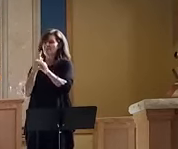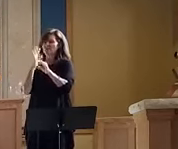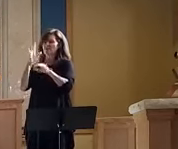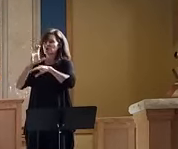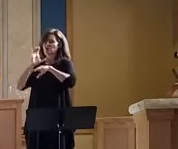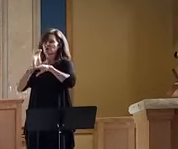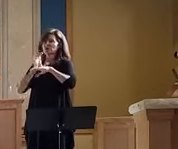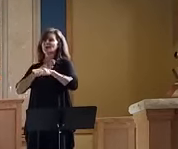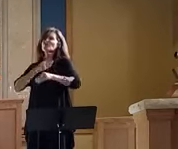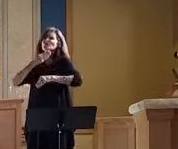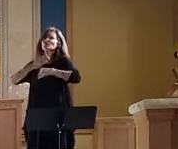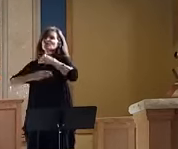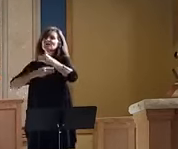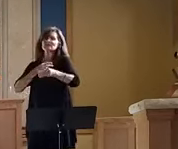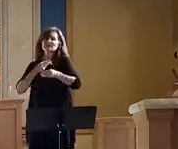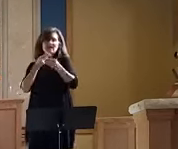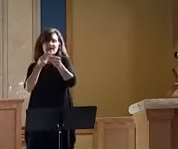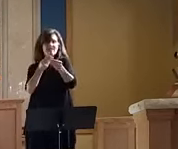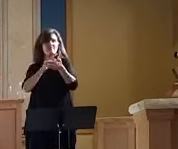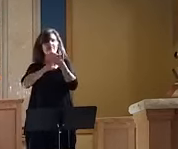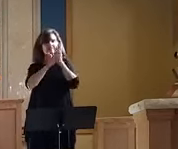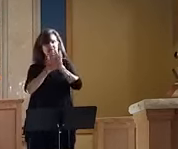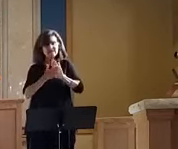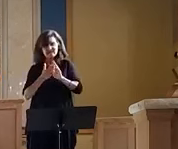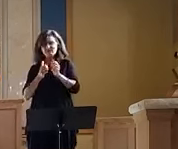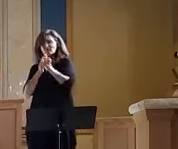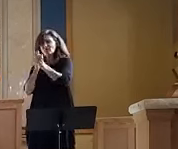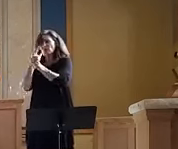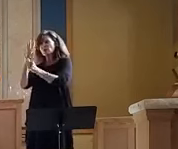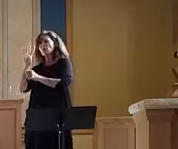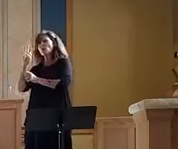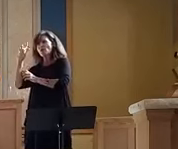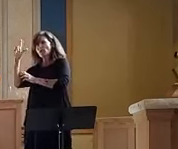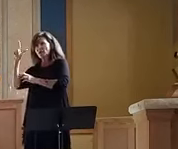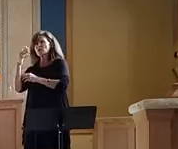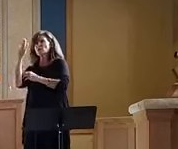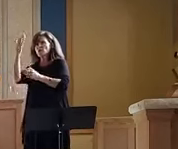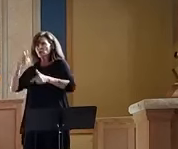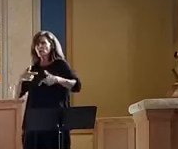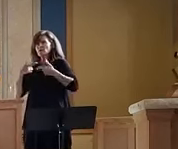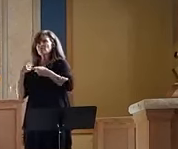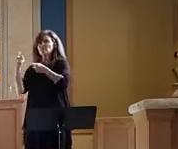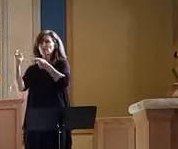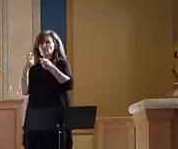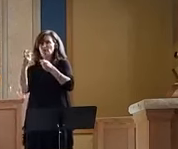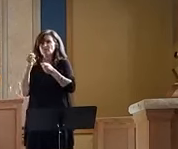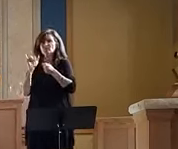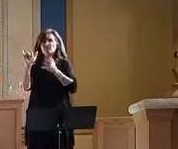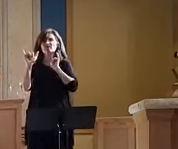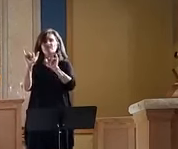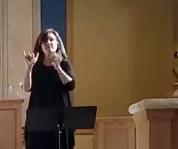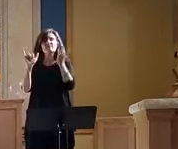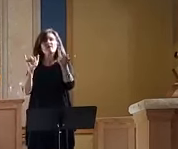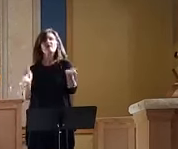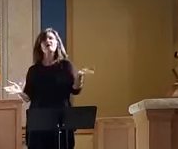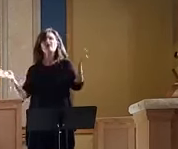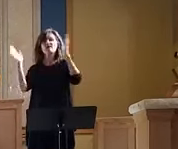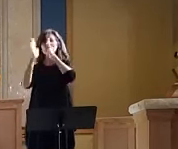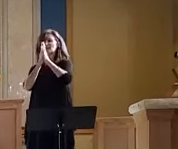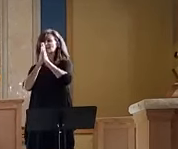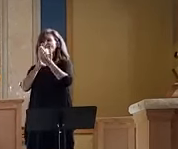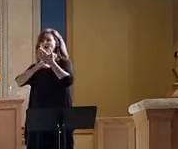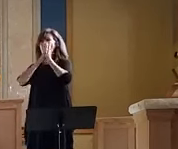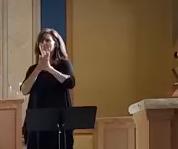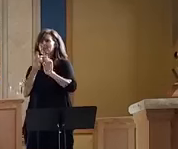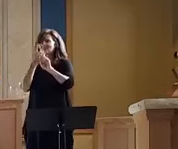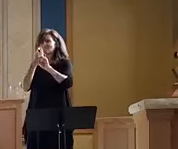and graciously grant her peace and unity in accordance with your will, who live and reign forever and ever. Amen. The